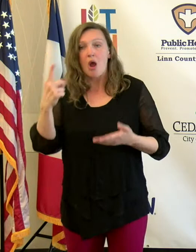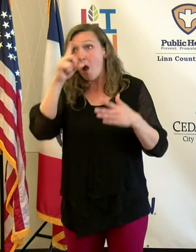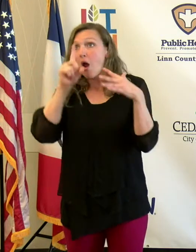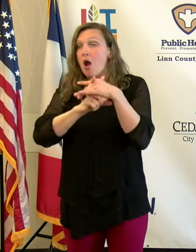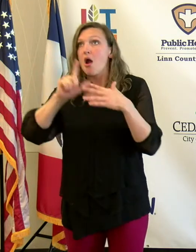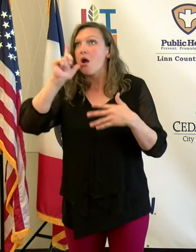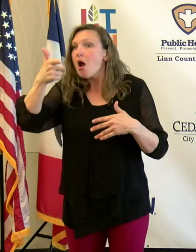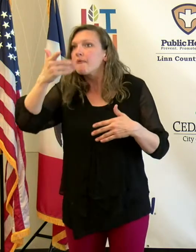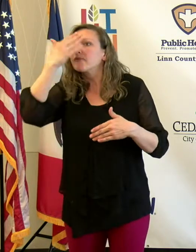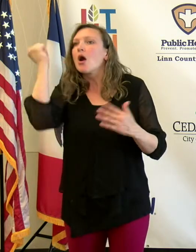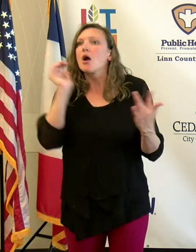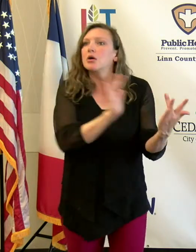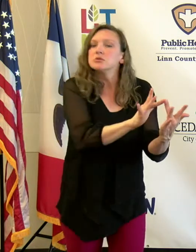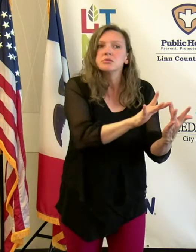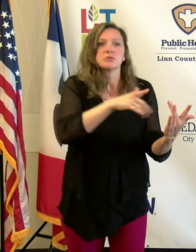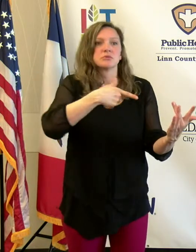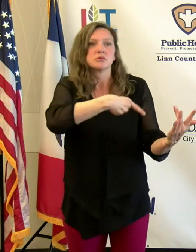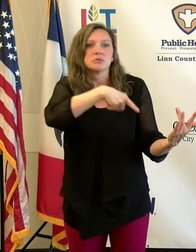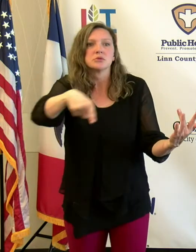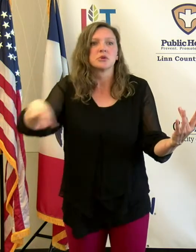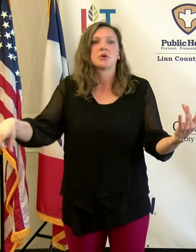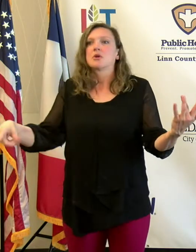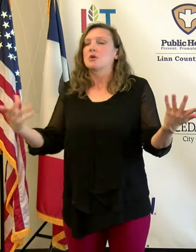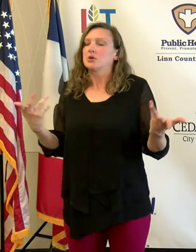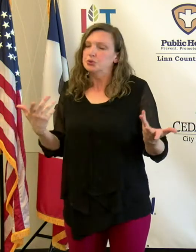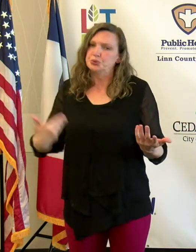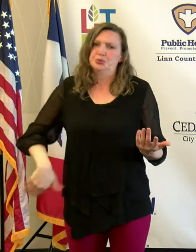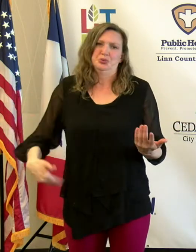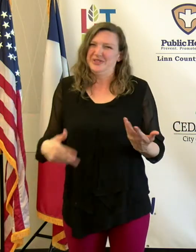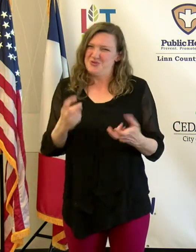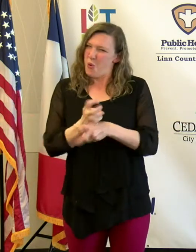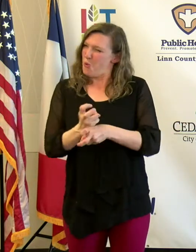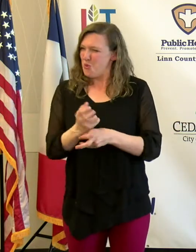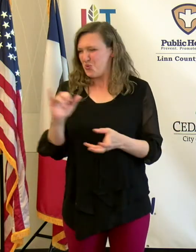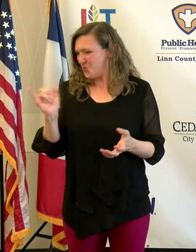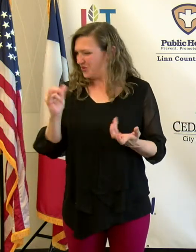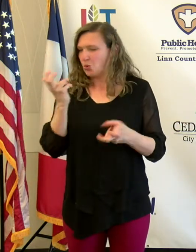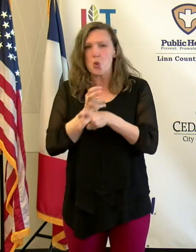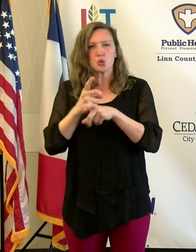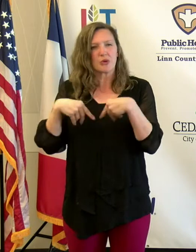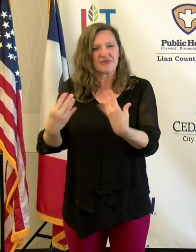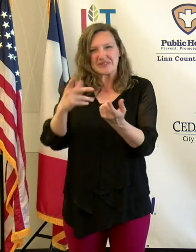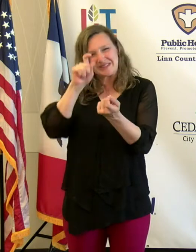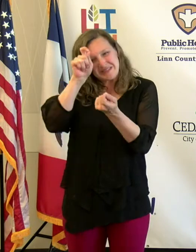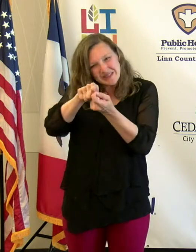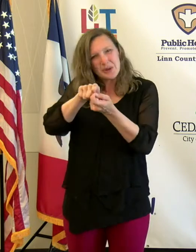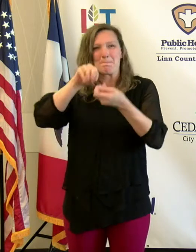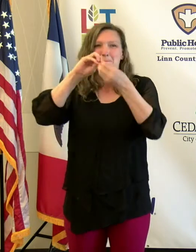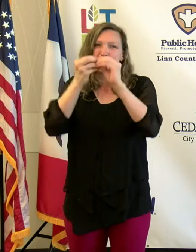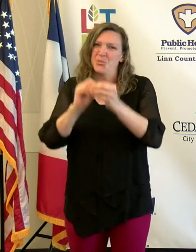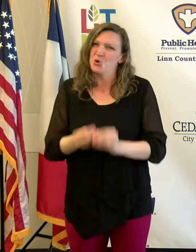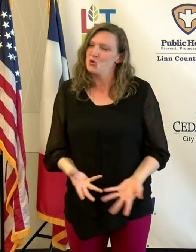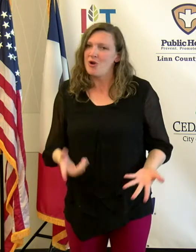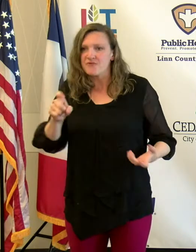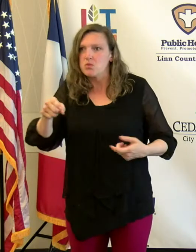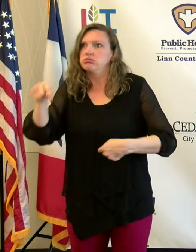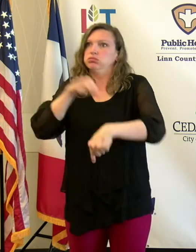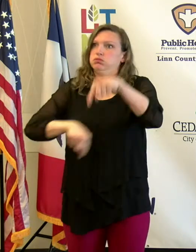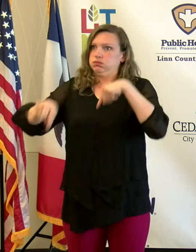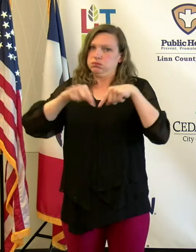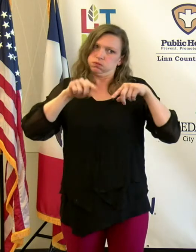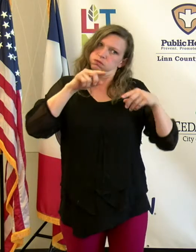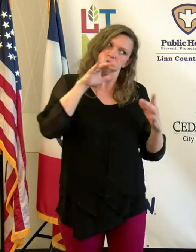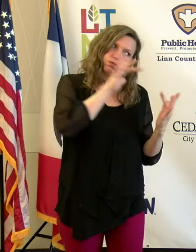contact us again saying, hey, I just remembered I was with this person or I was with this person. There's somebody else at work. So it can be